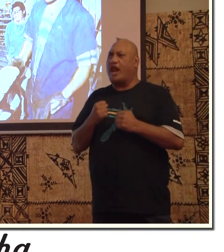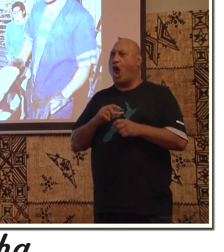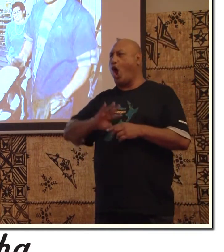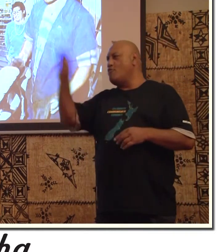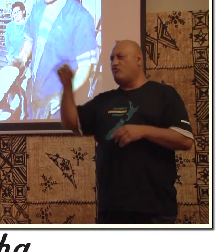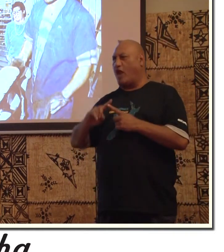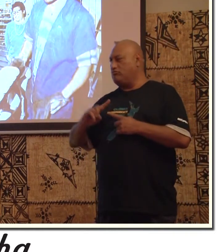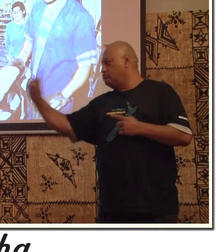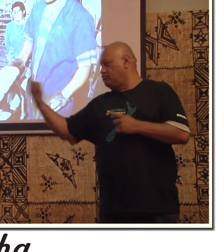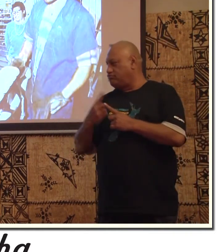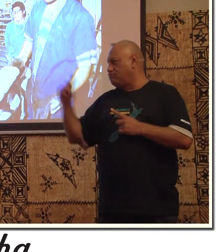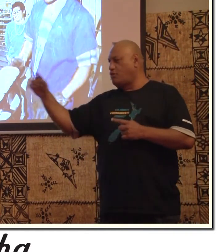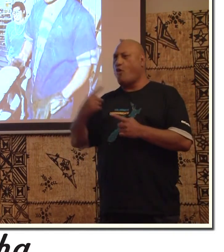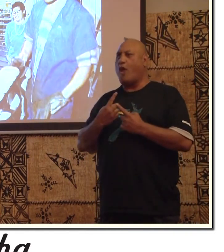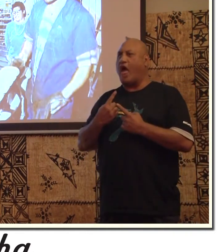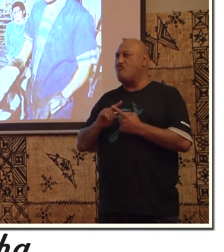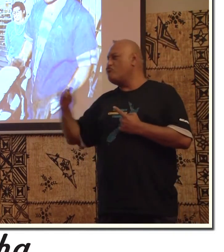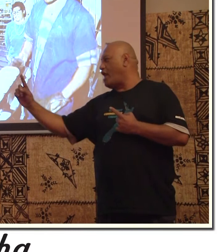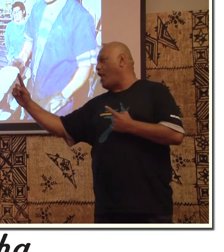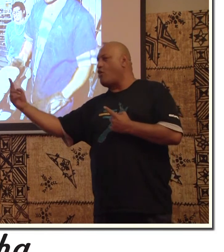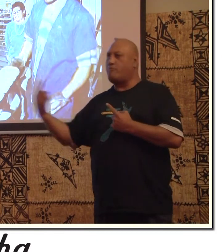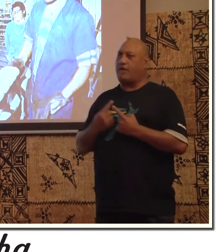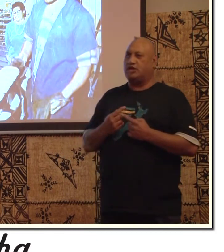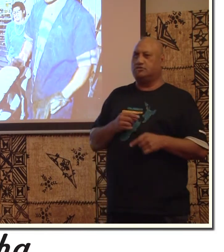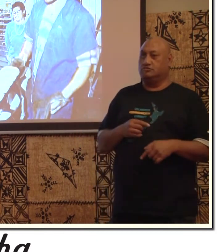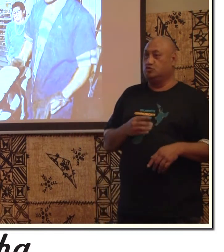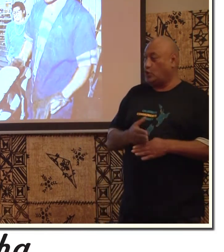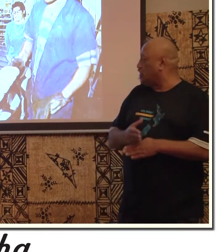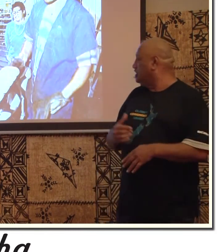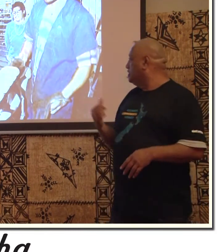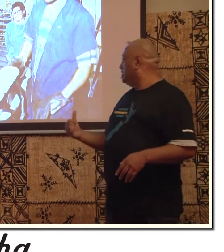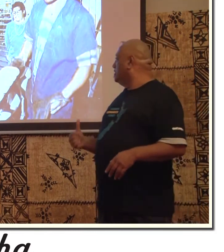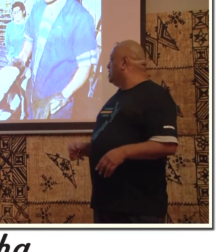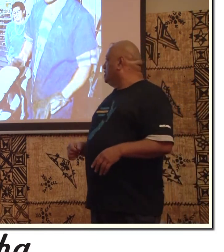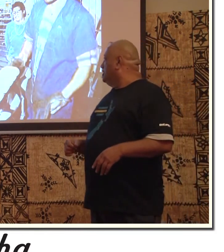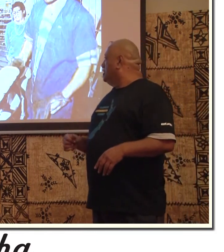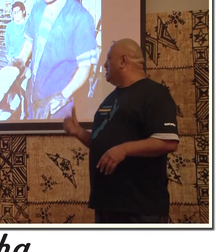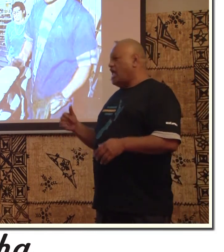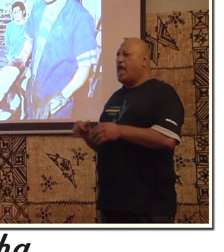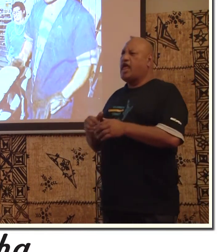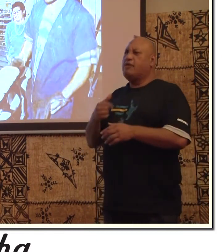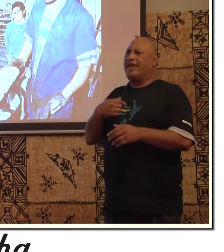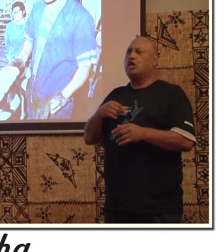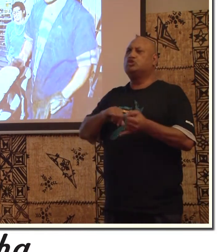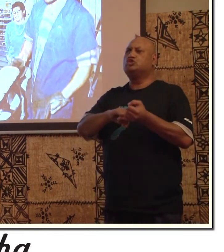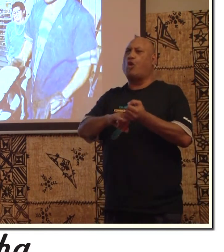working in a baker. I would run home and run back to the